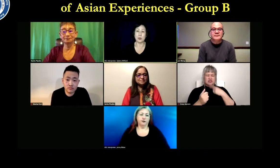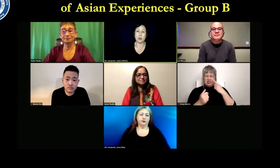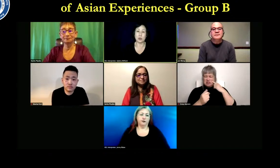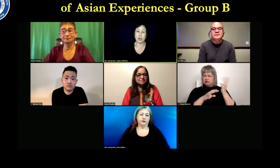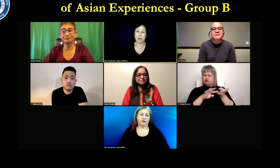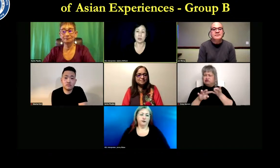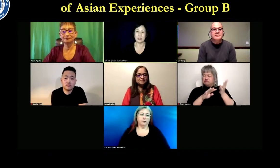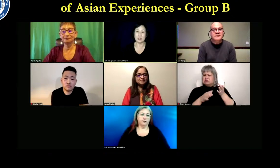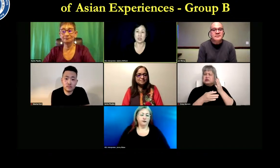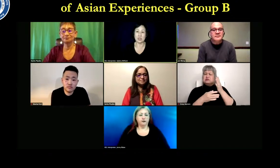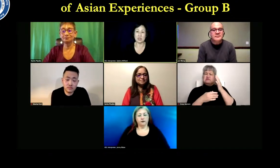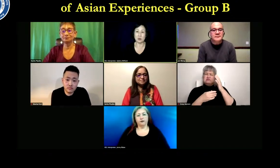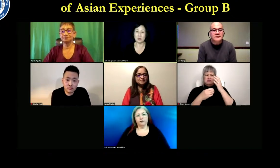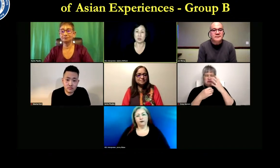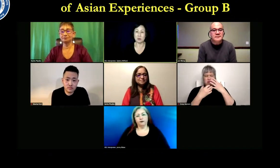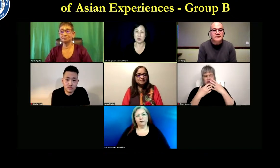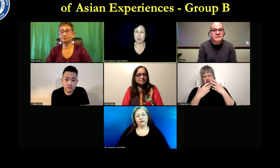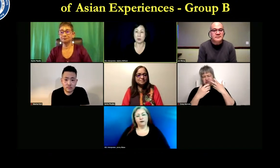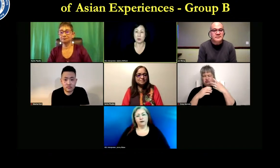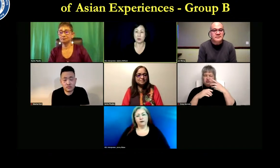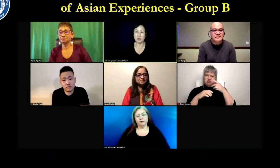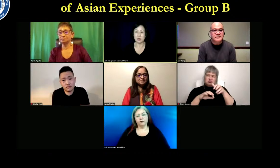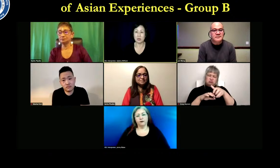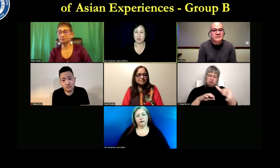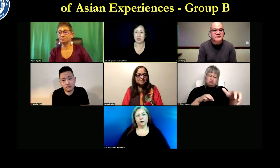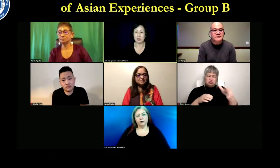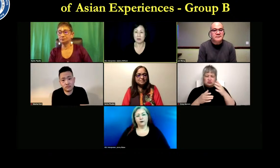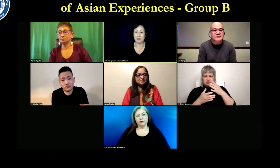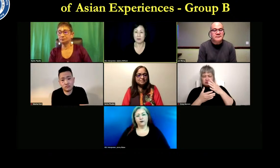you know, I was a para assistant, and there was many people,